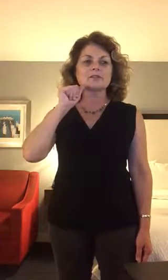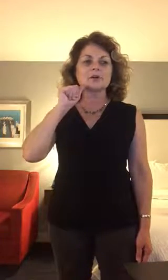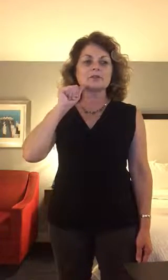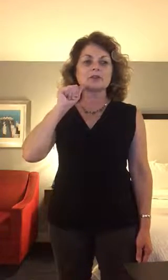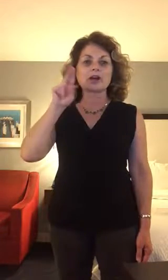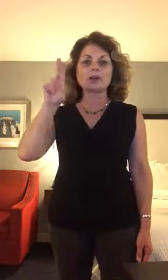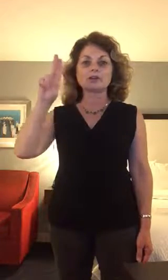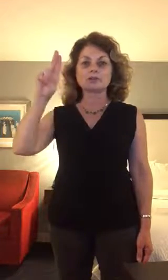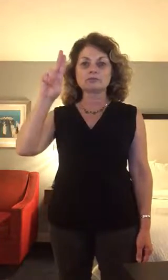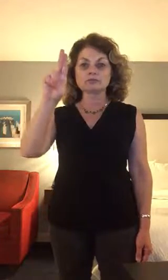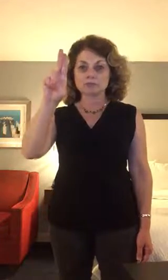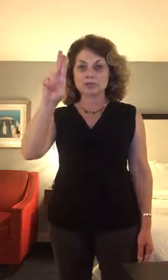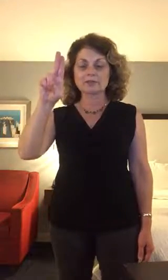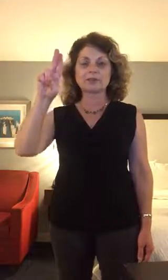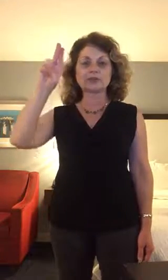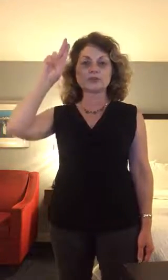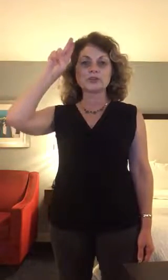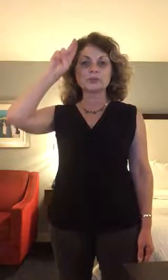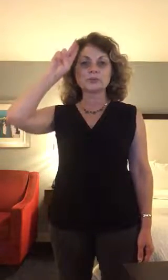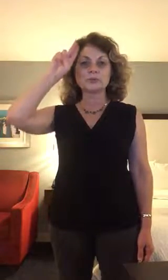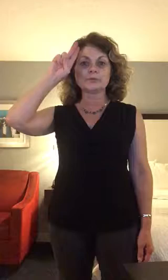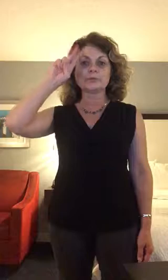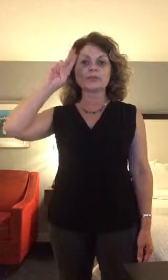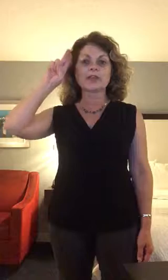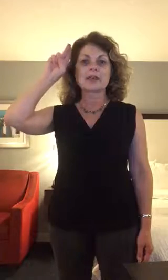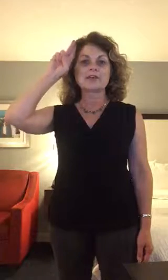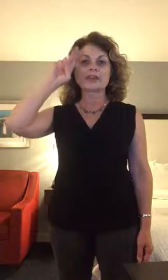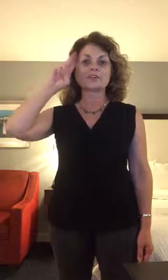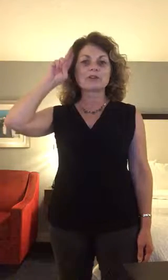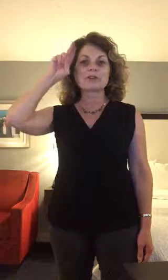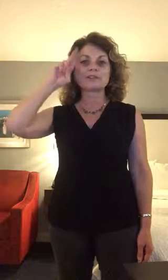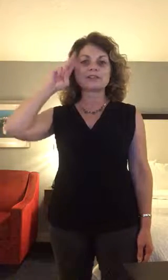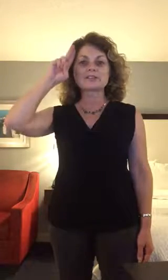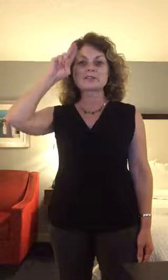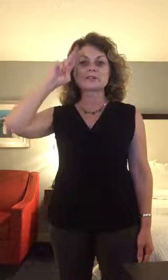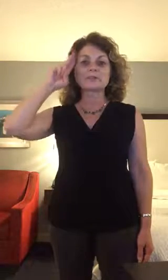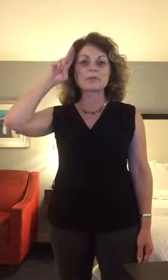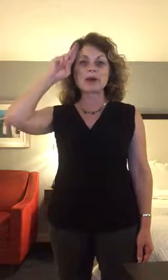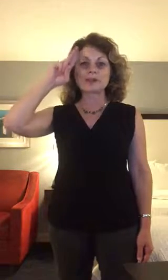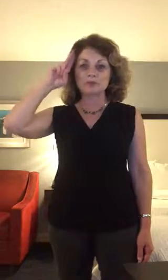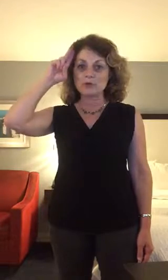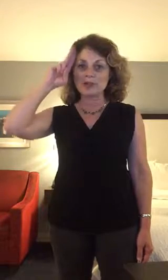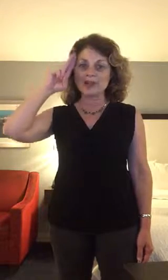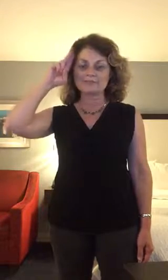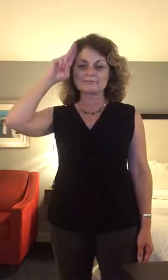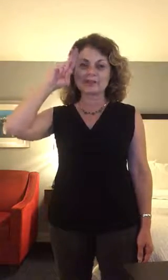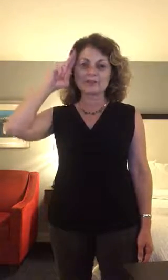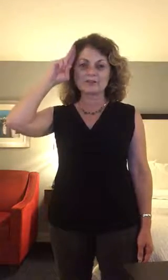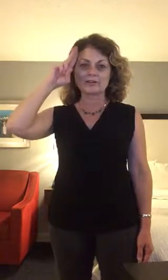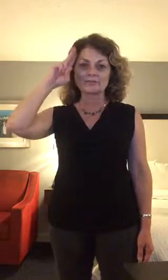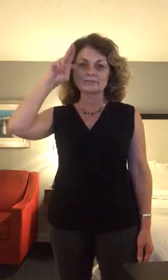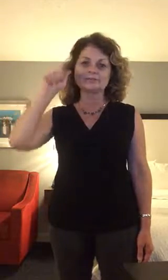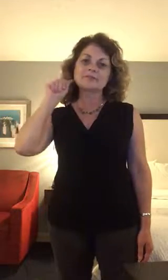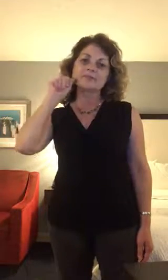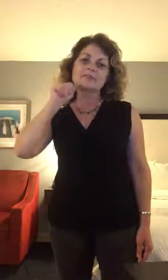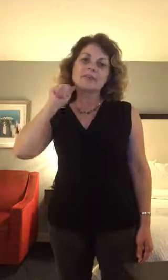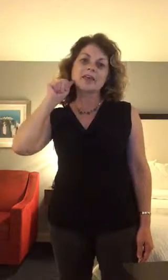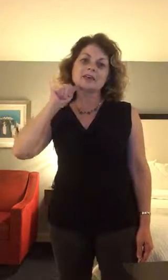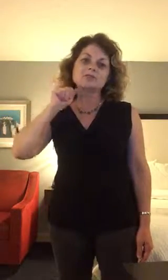So for uncle, take the letter U and then around in circles by your forehead. Uncle. Aunt